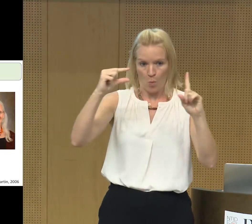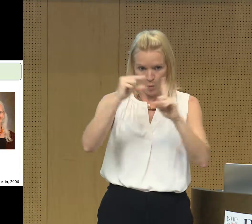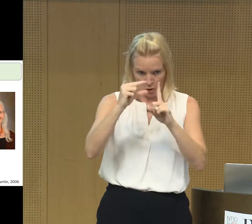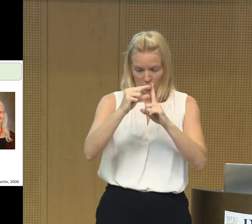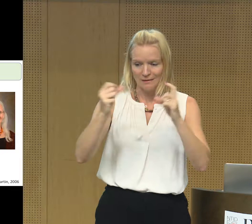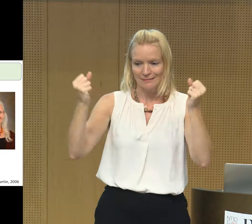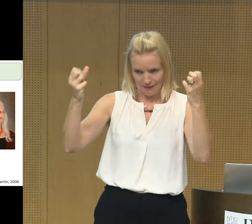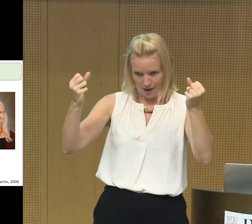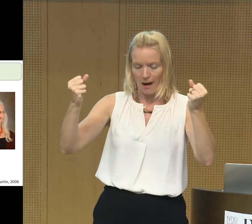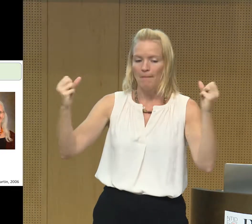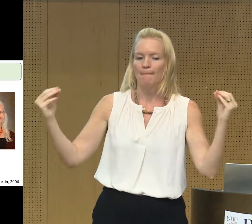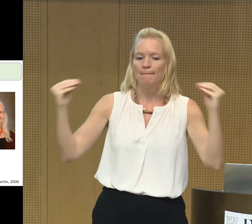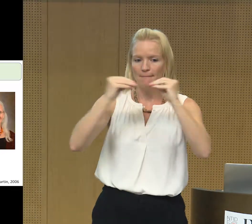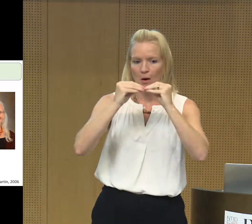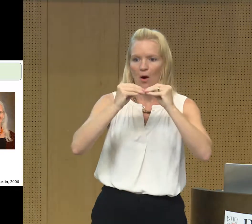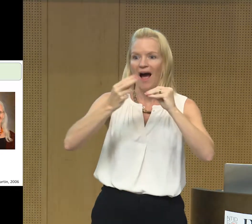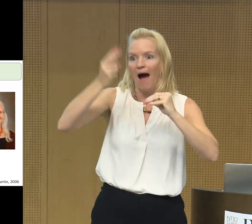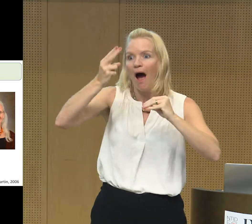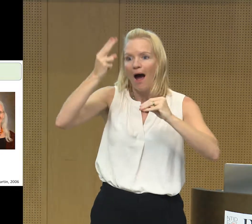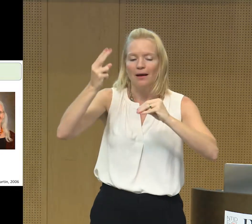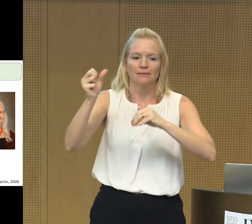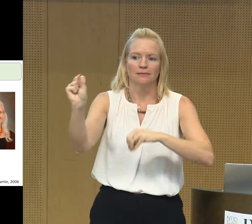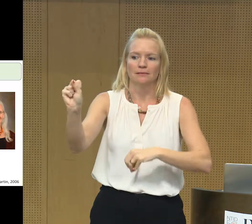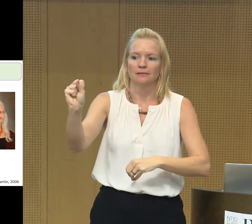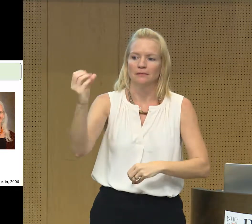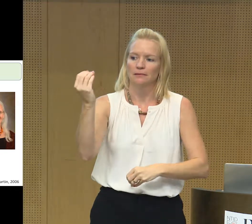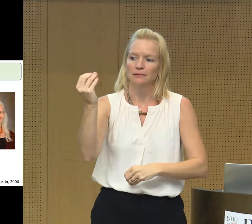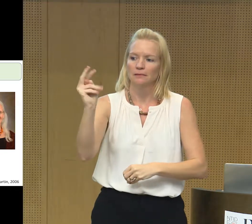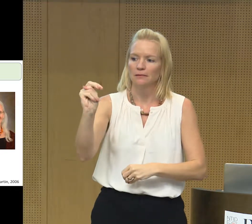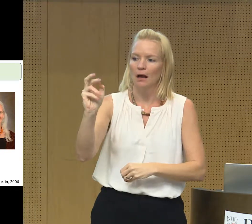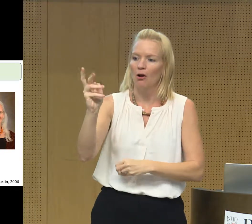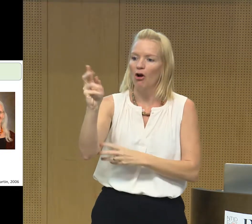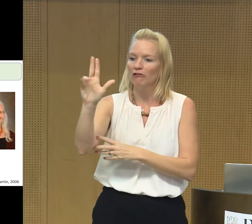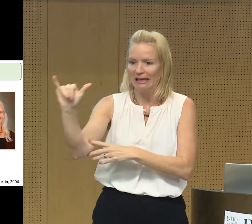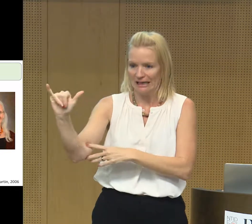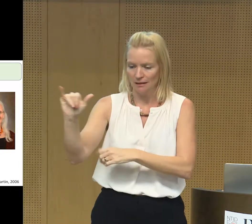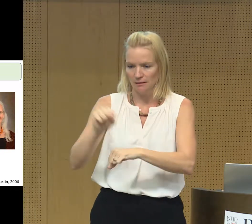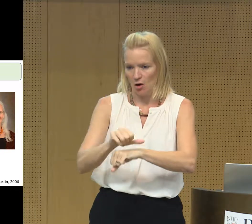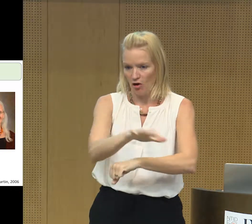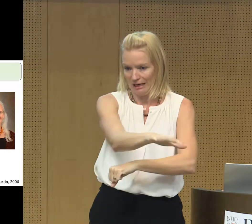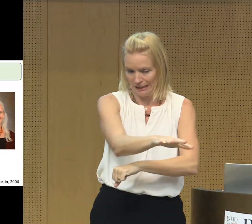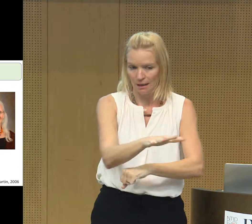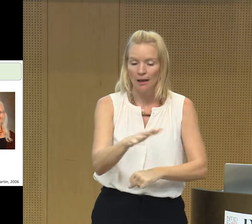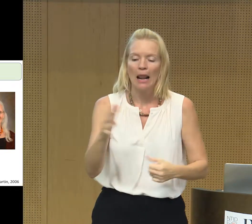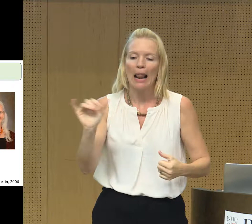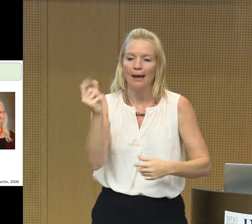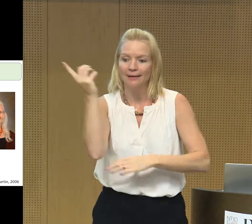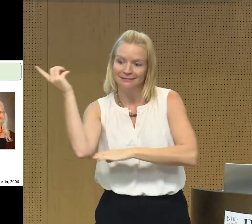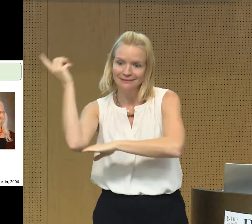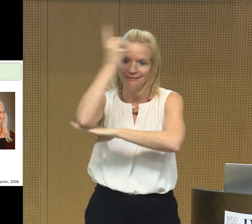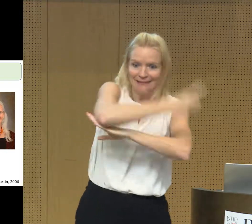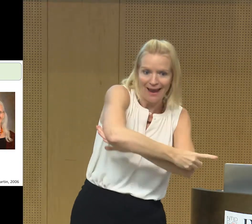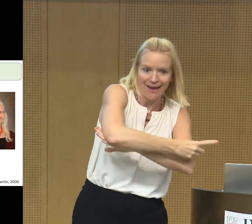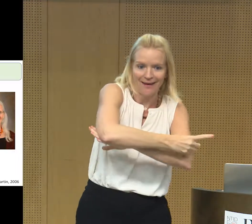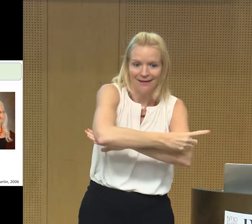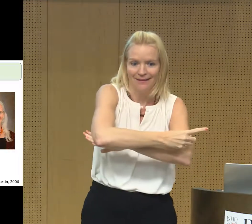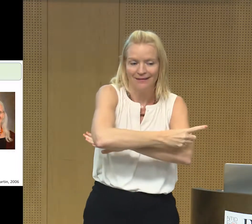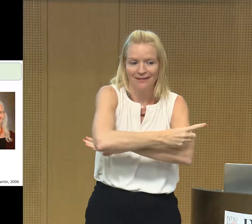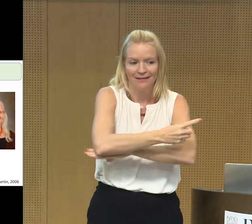Some words have more high sonority, like the word day, for example.